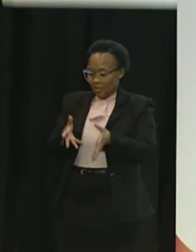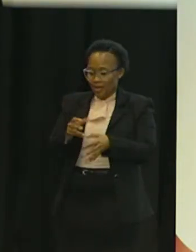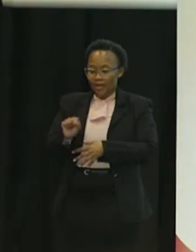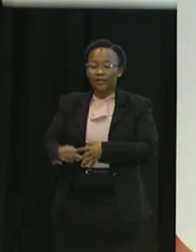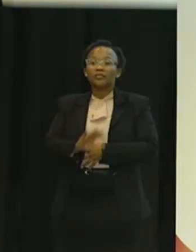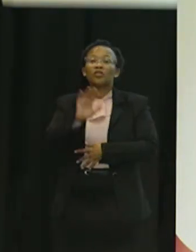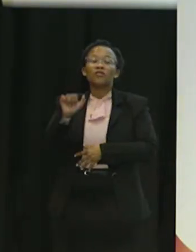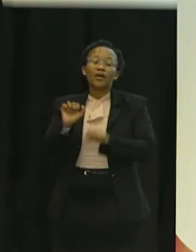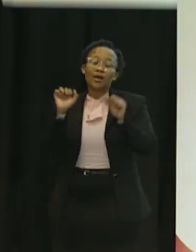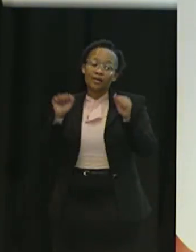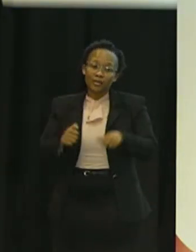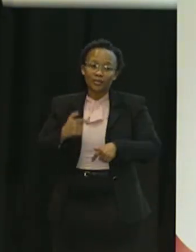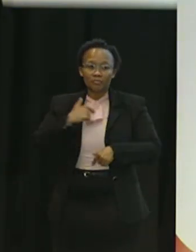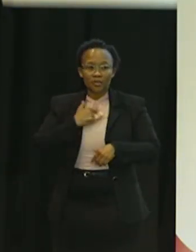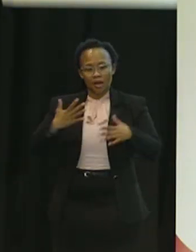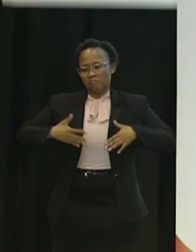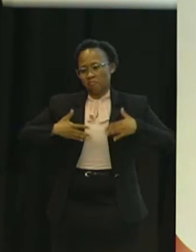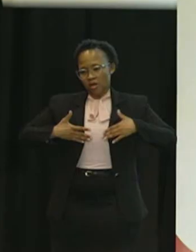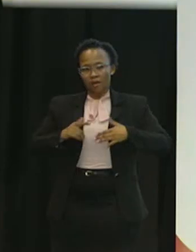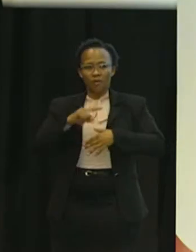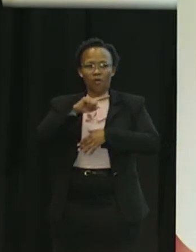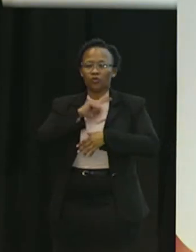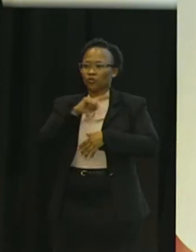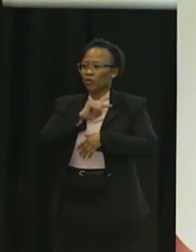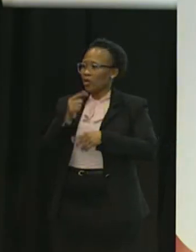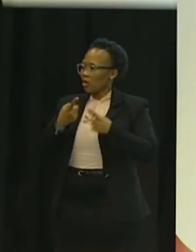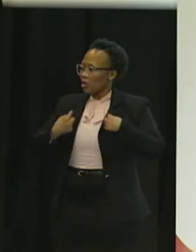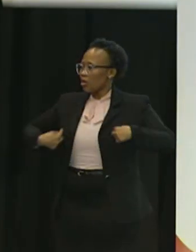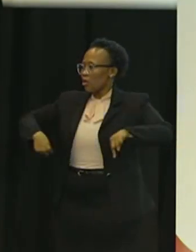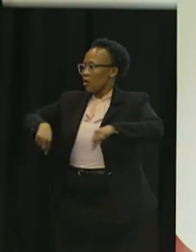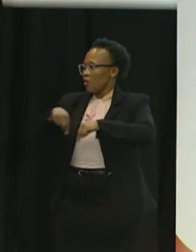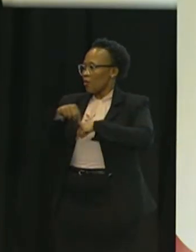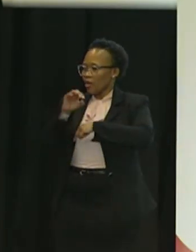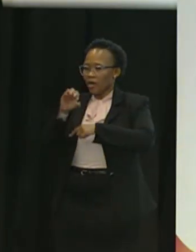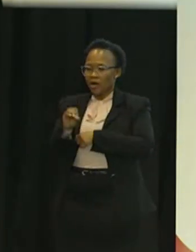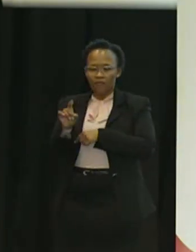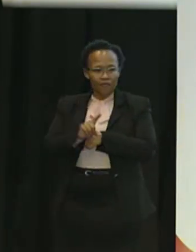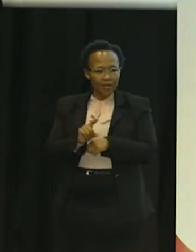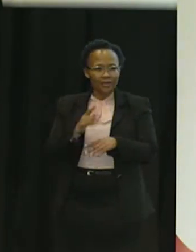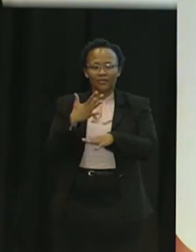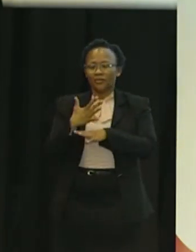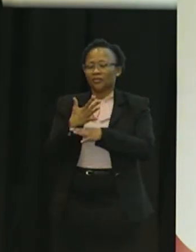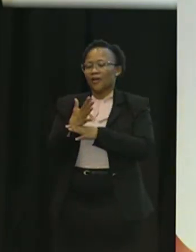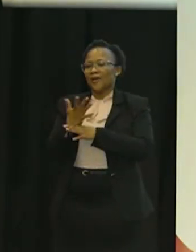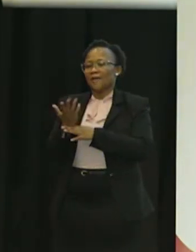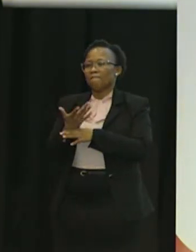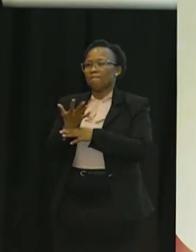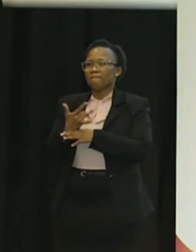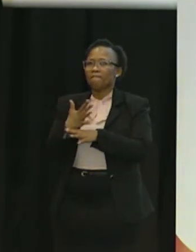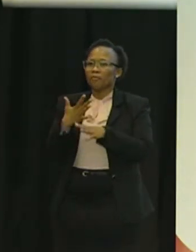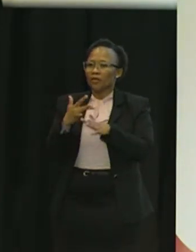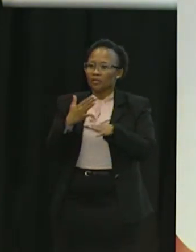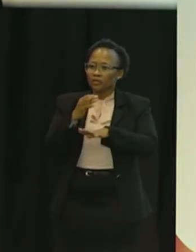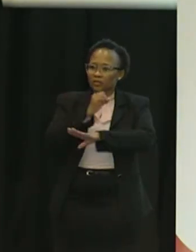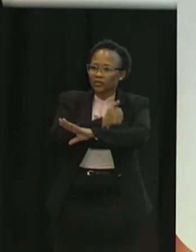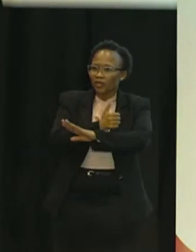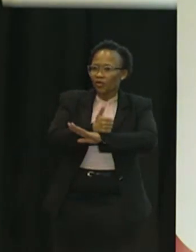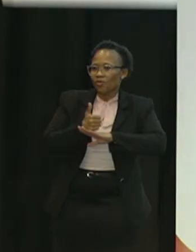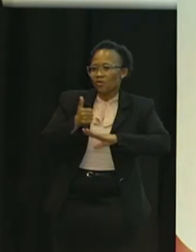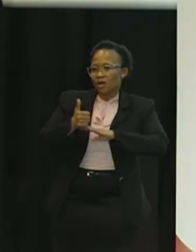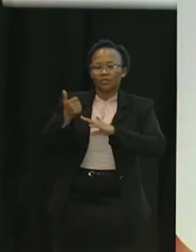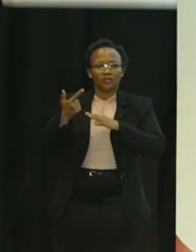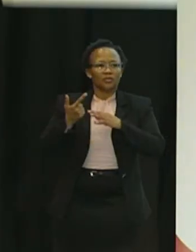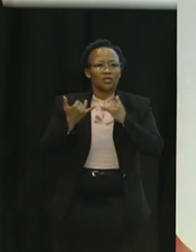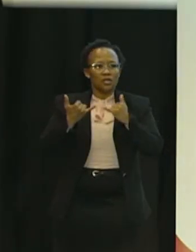really happy to be part of this greater engagement of key stakeholders, and congratulations to the country really for holding the first